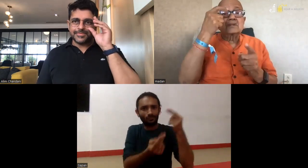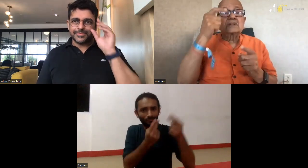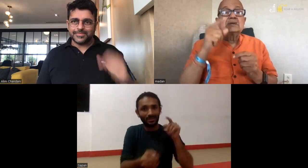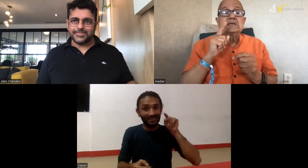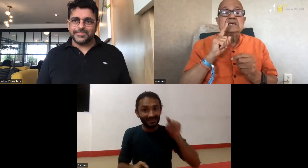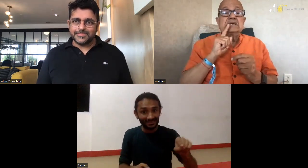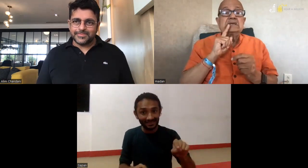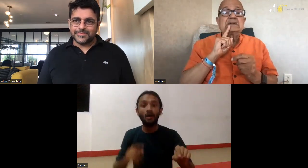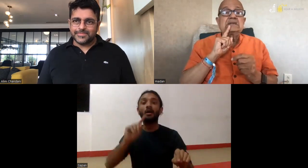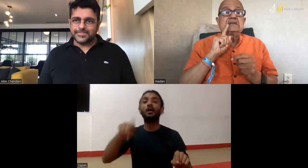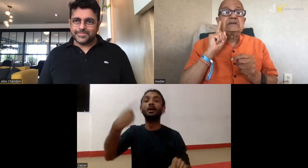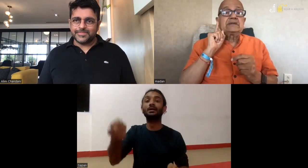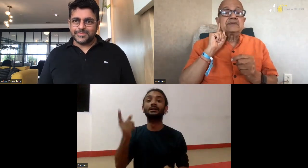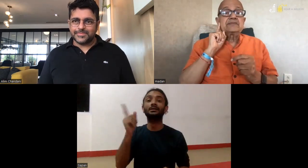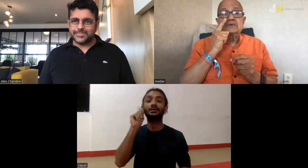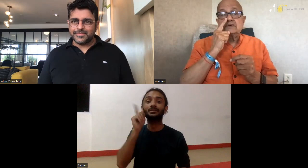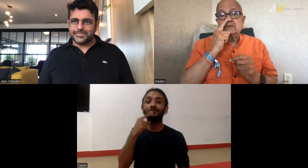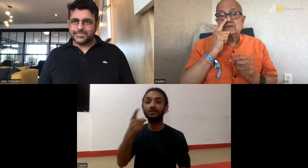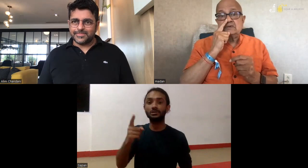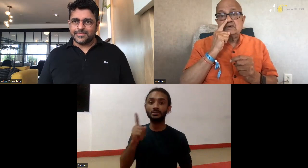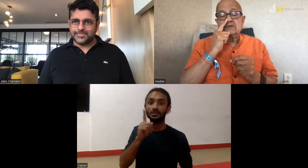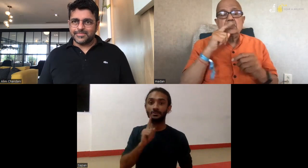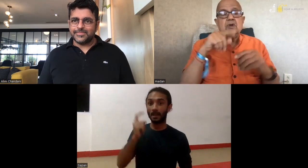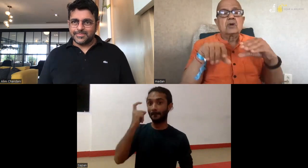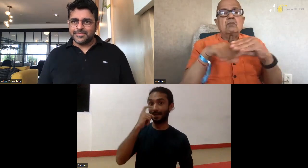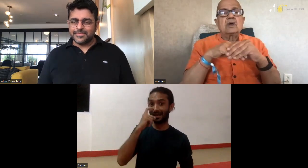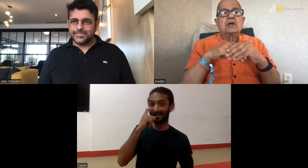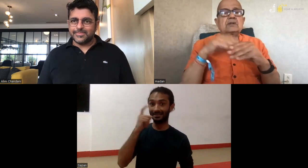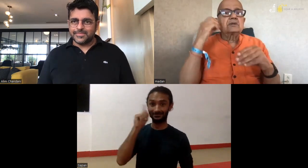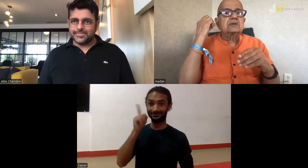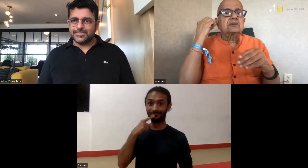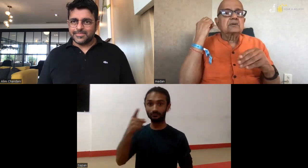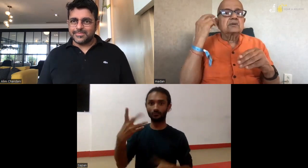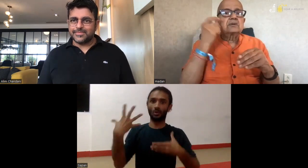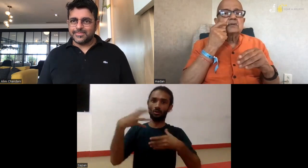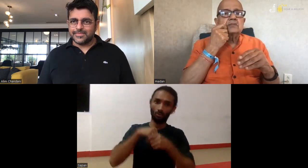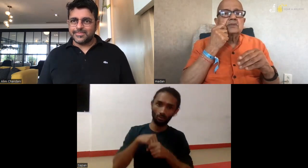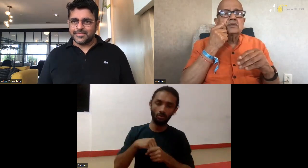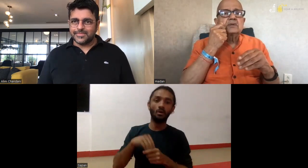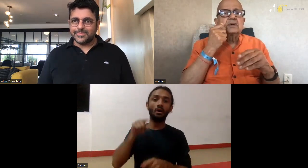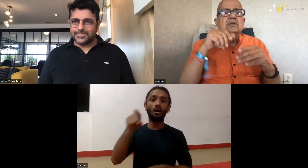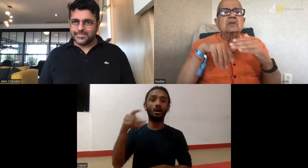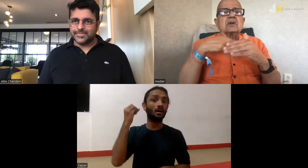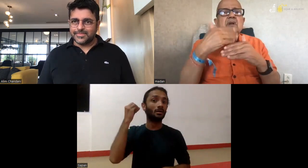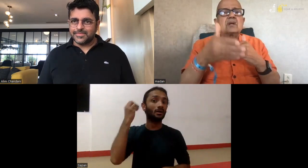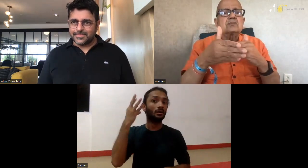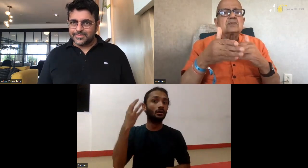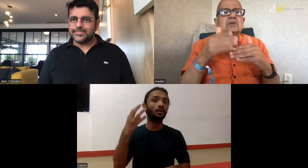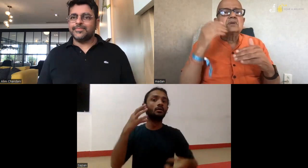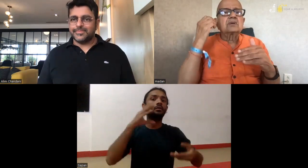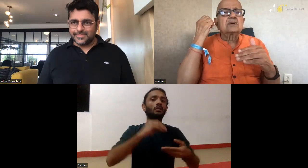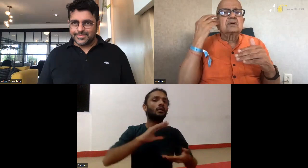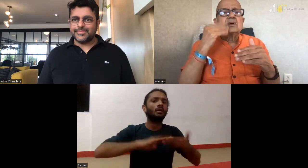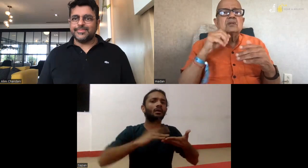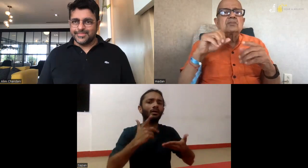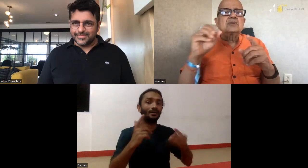their life. So, how we can start? I mean, writing. There are some deaf people who don't have